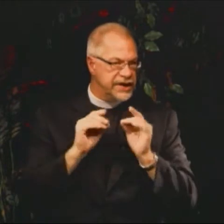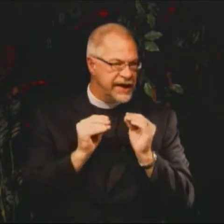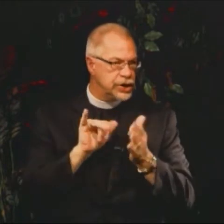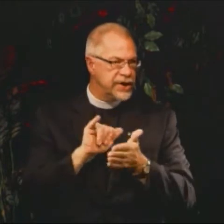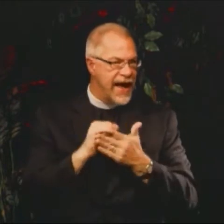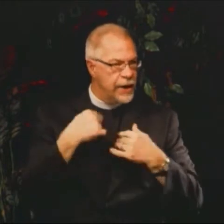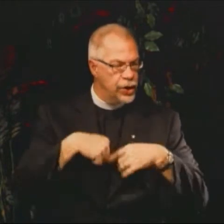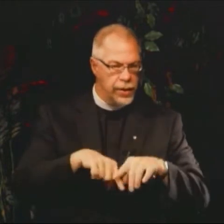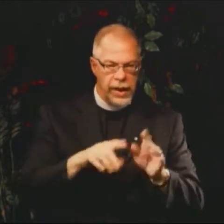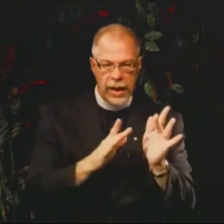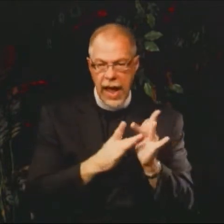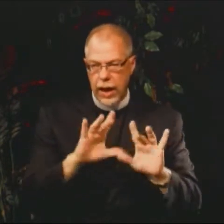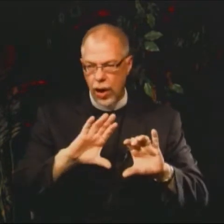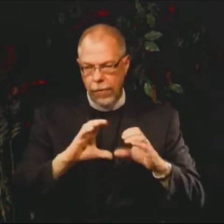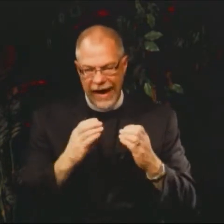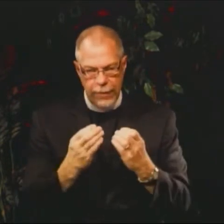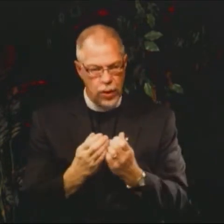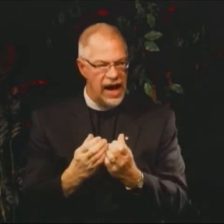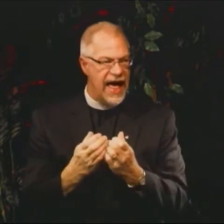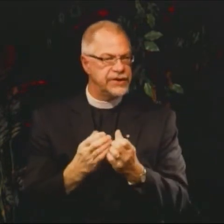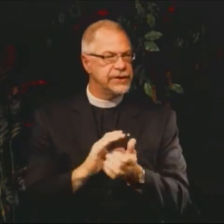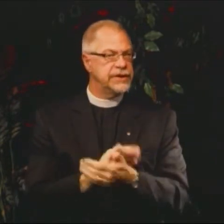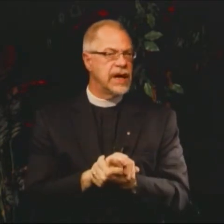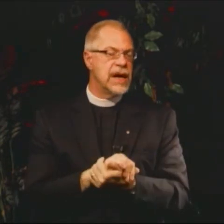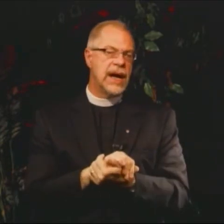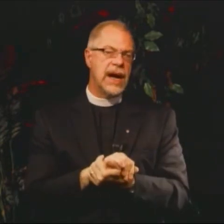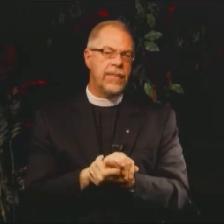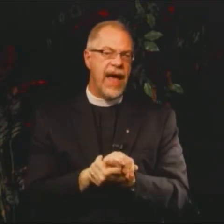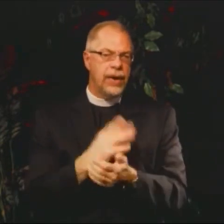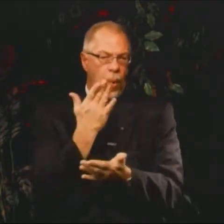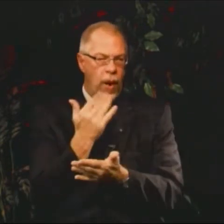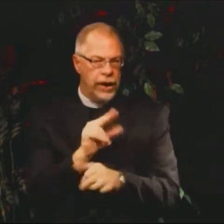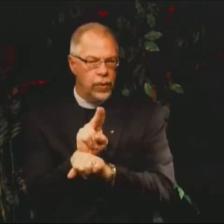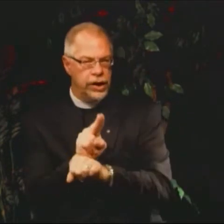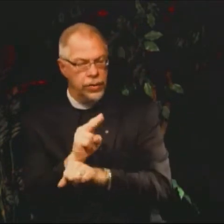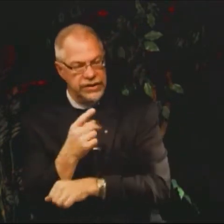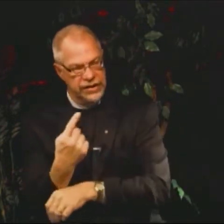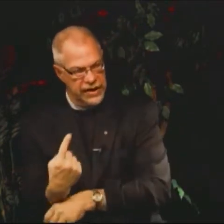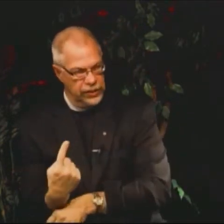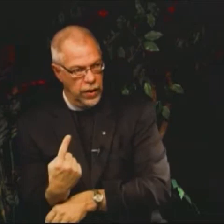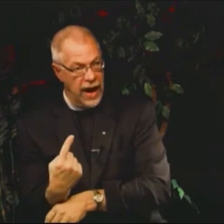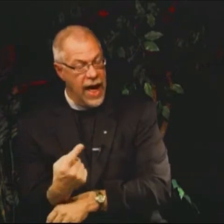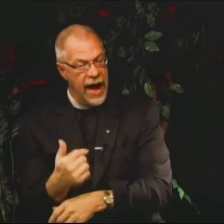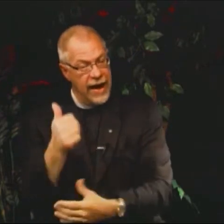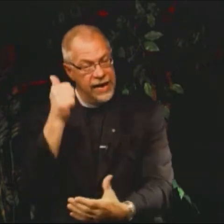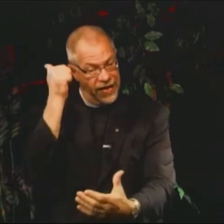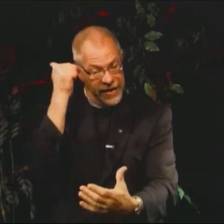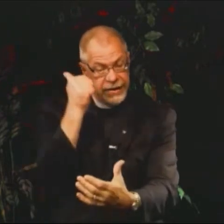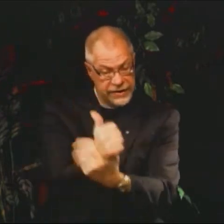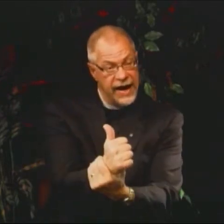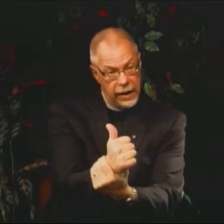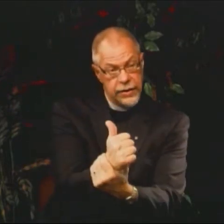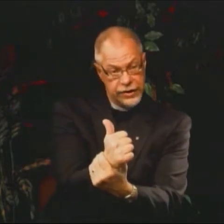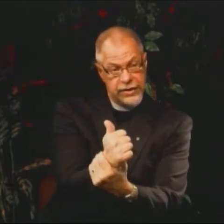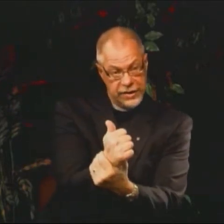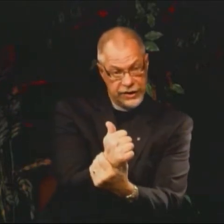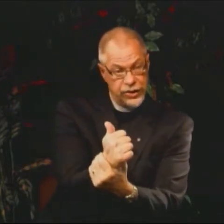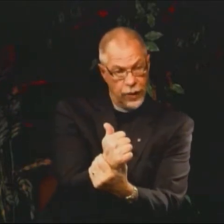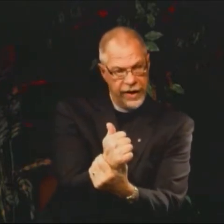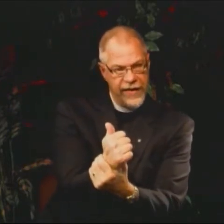teach that during Bible classes. And why do we use this one? And this tells the story of